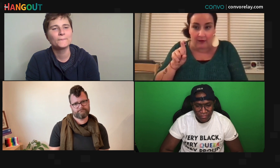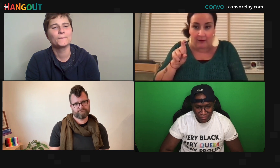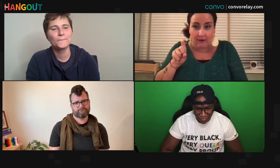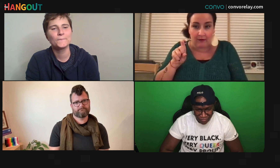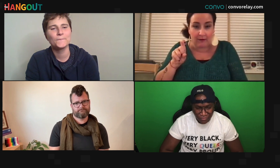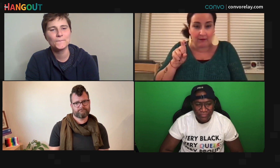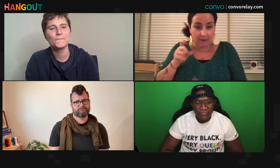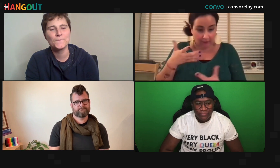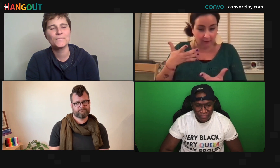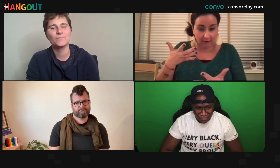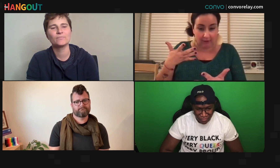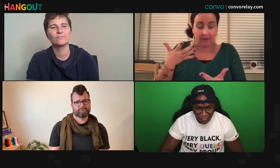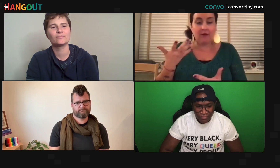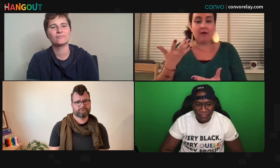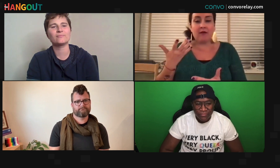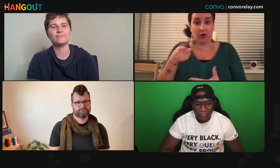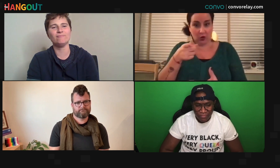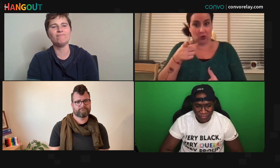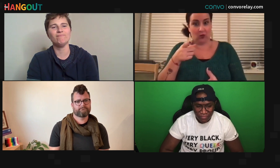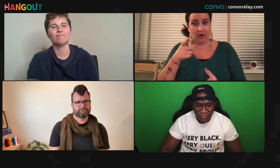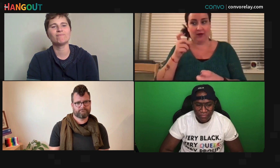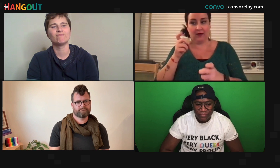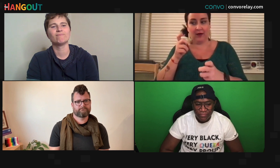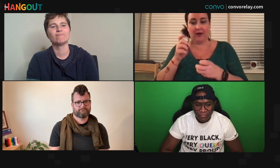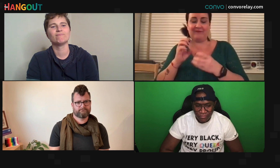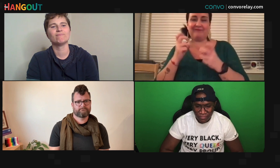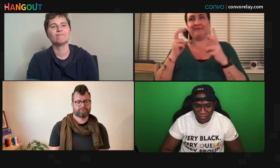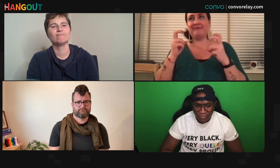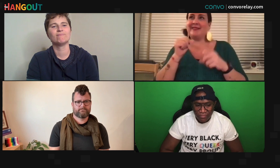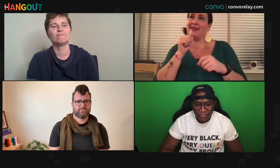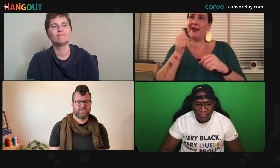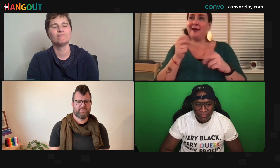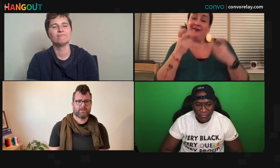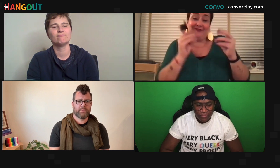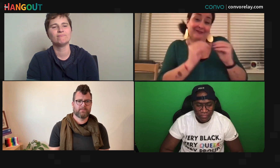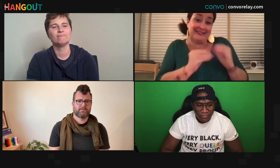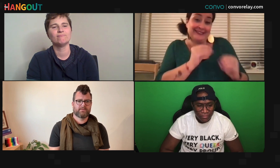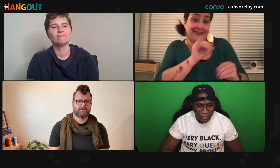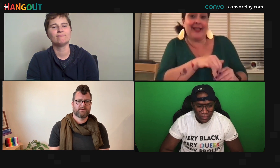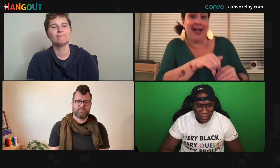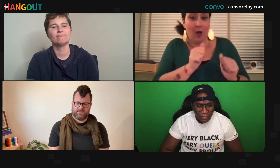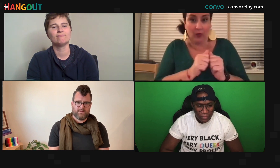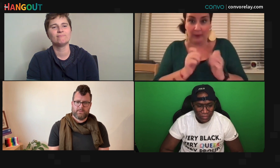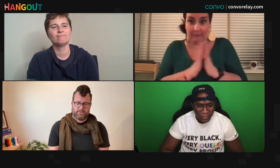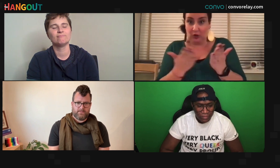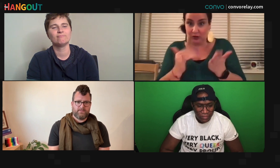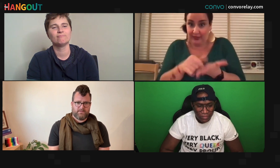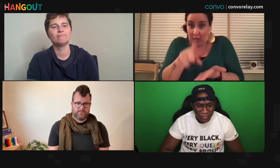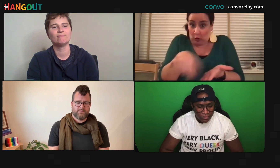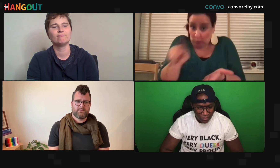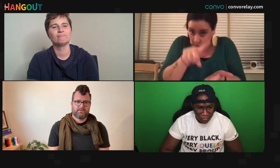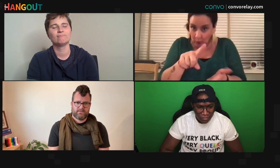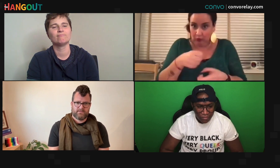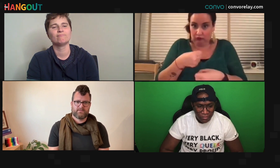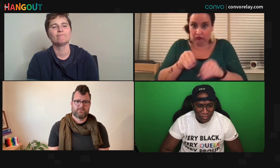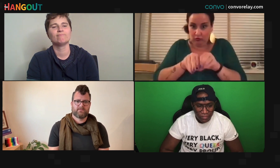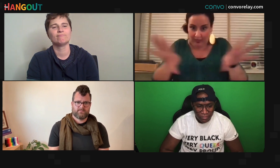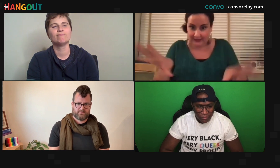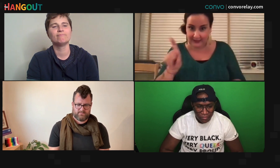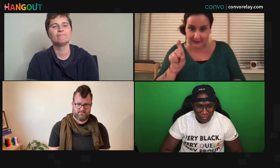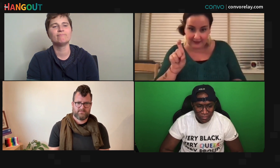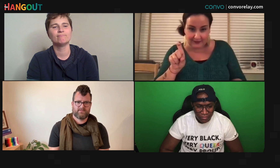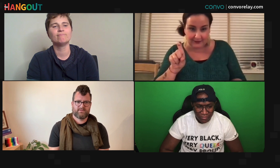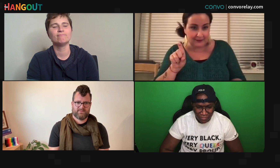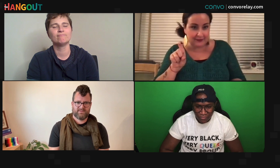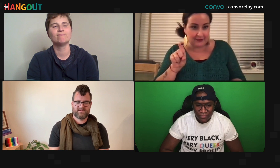were missing something when you read books as kids? And or you're not quote unquote